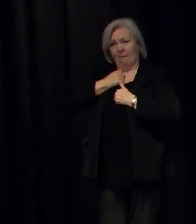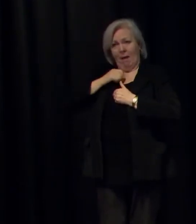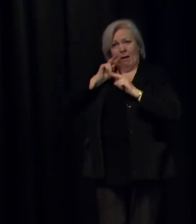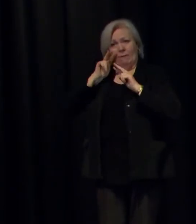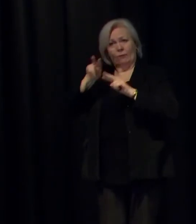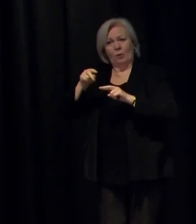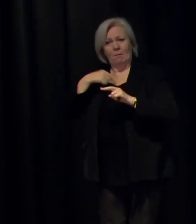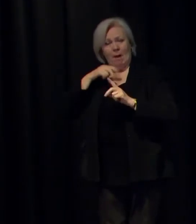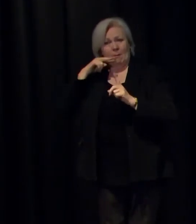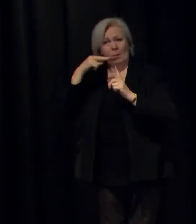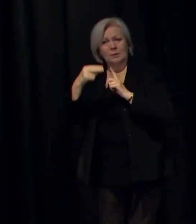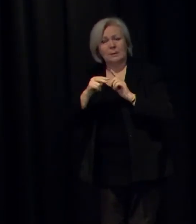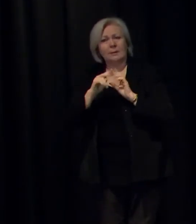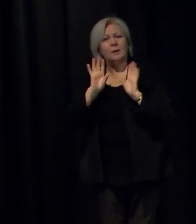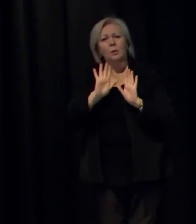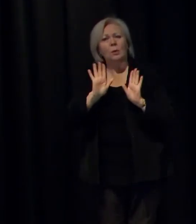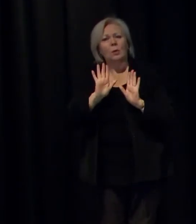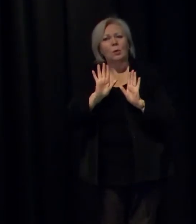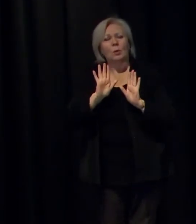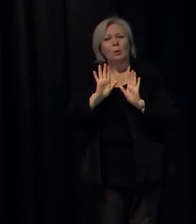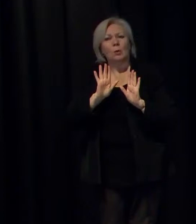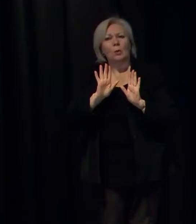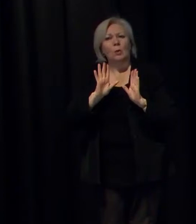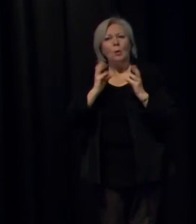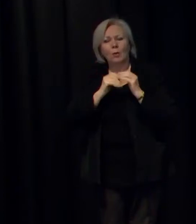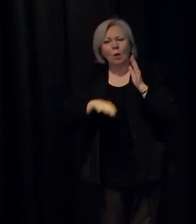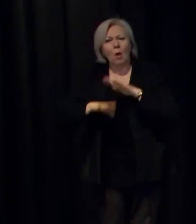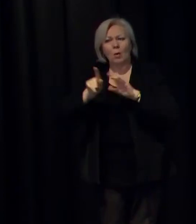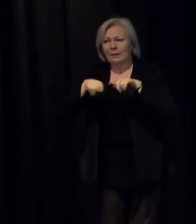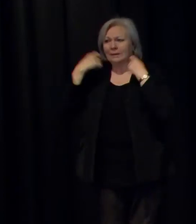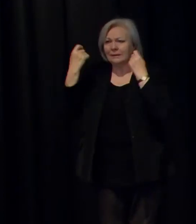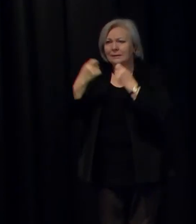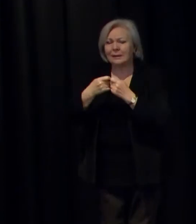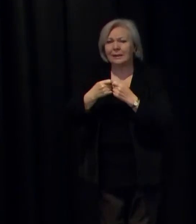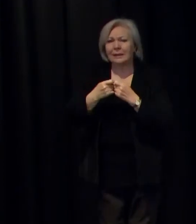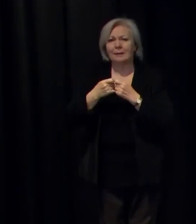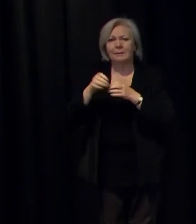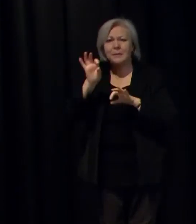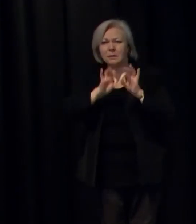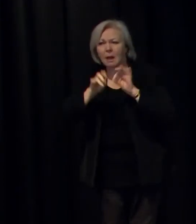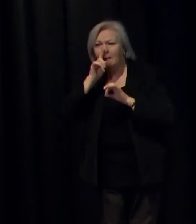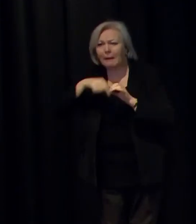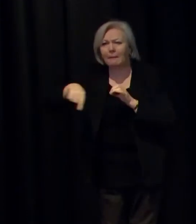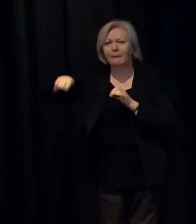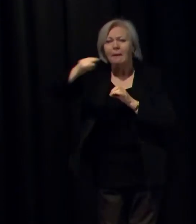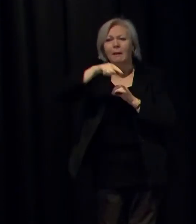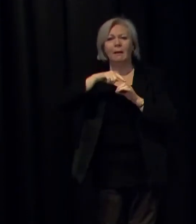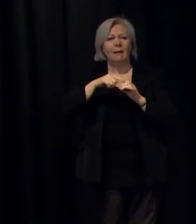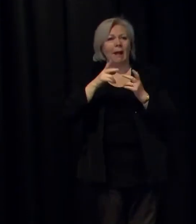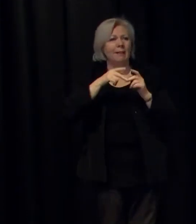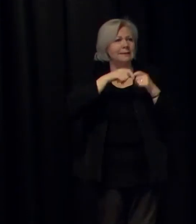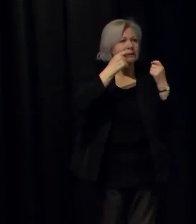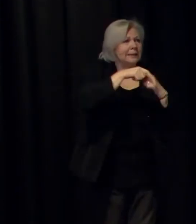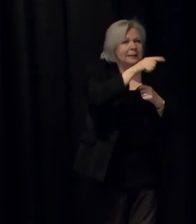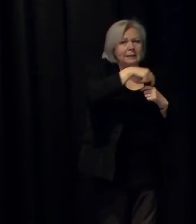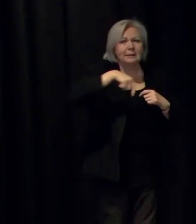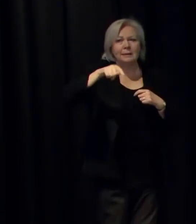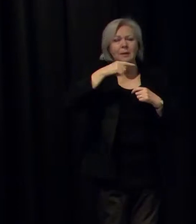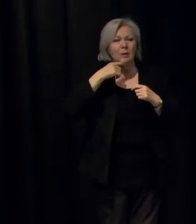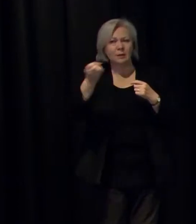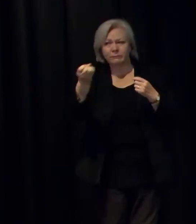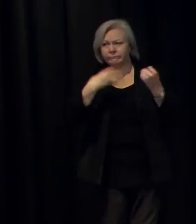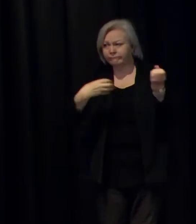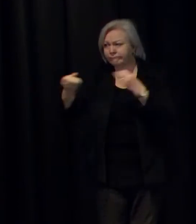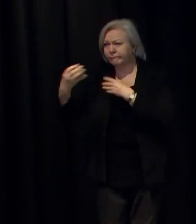entire policy team and the modelling and epidemiology teams inputting for my benefit, and